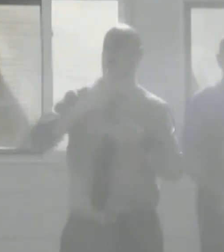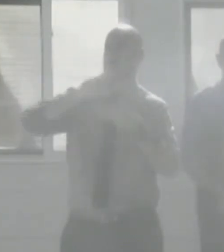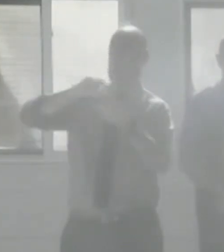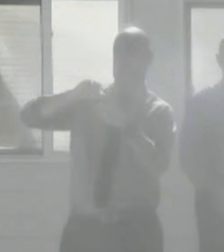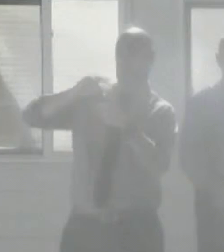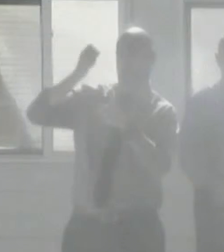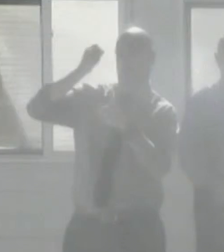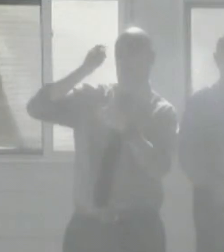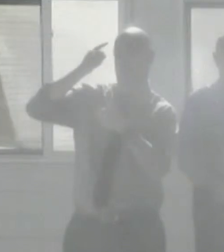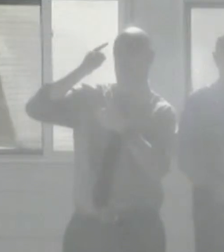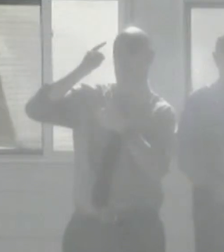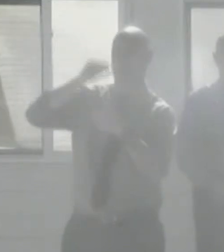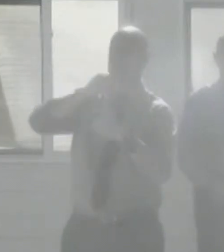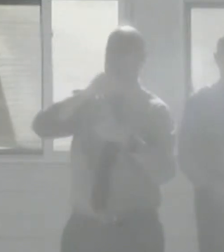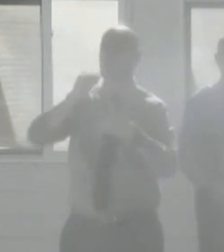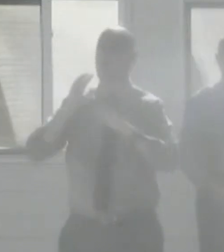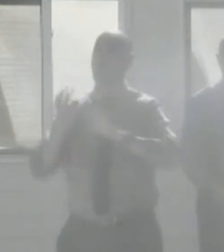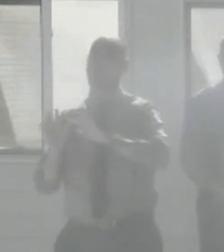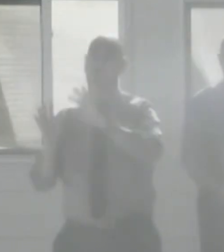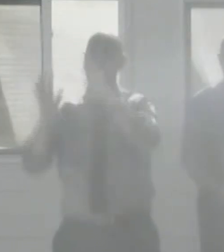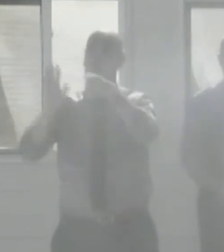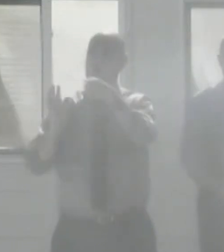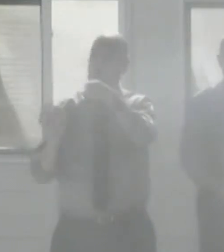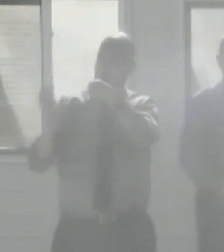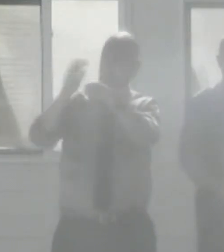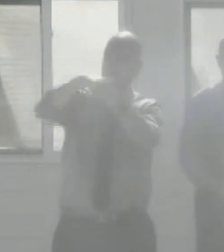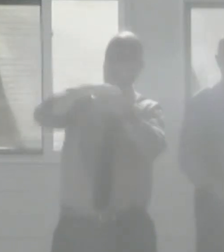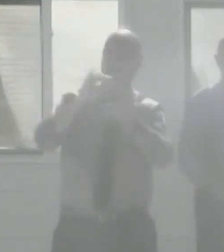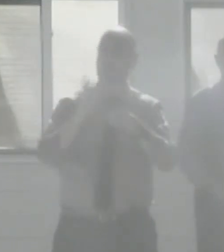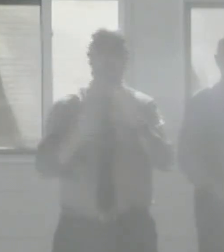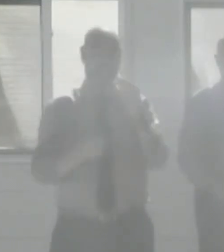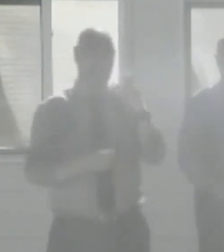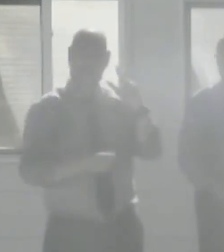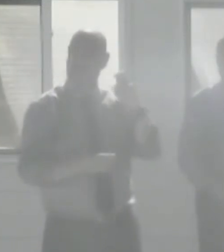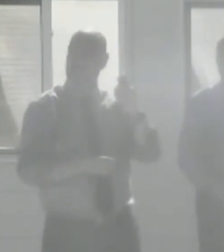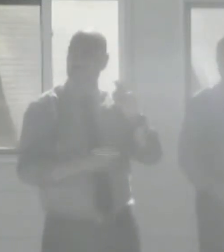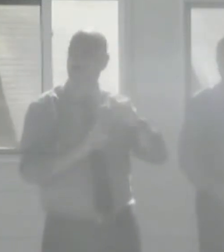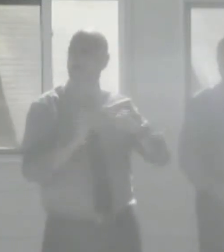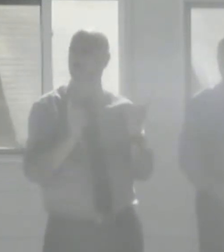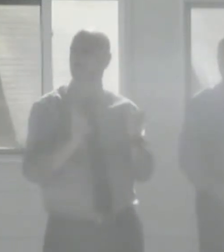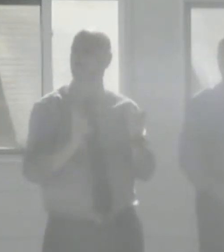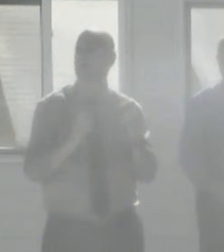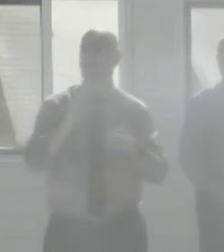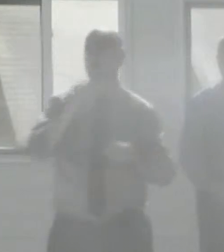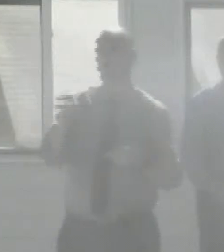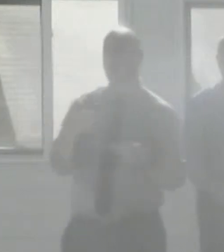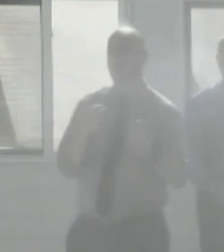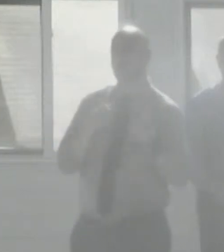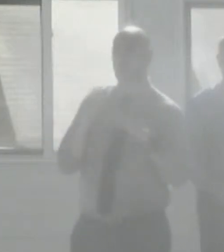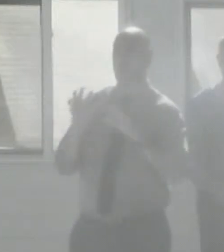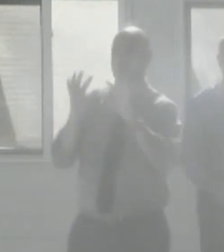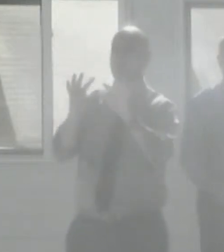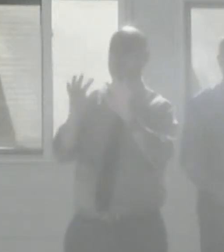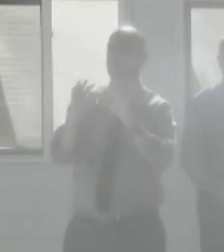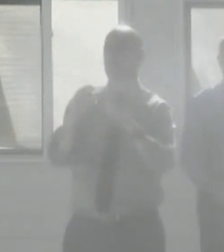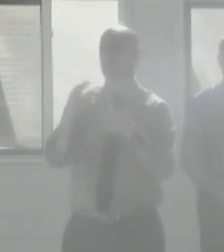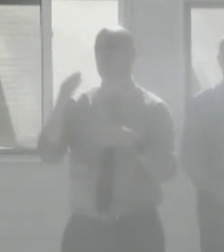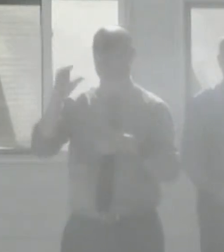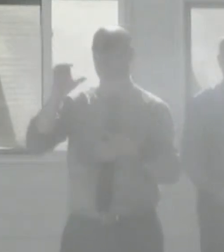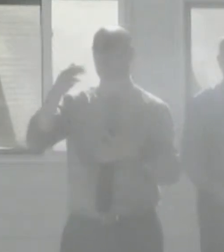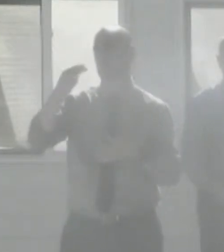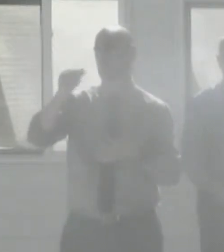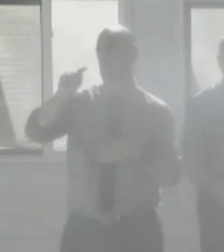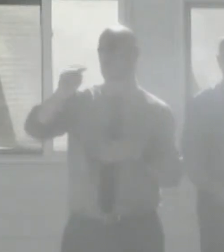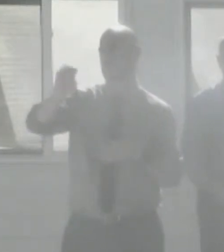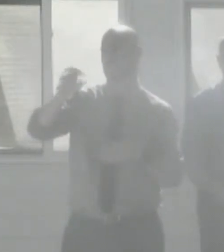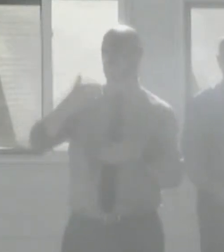of a surge event as Helene was. Now, there was some surge, certainly here in Sarasota, Charlotte. The Tampa area was not.